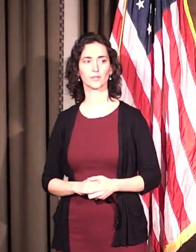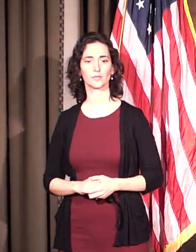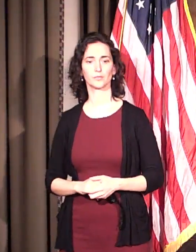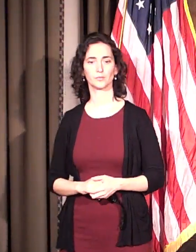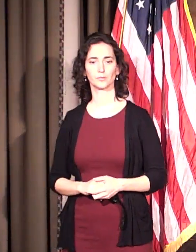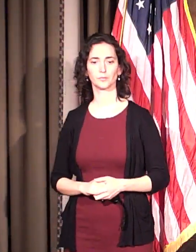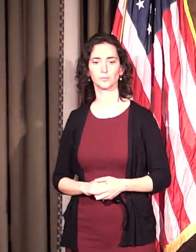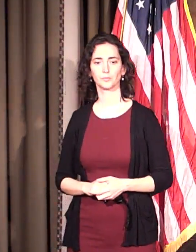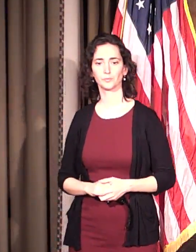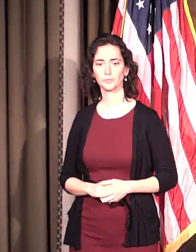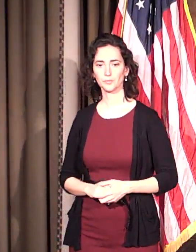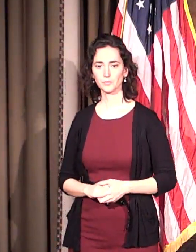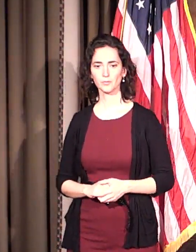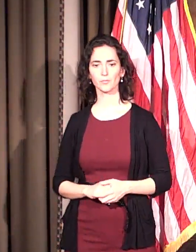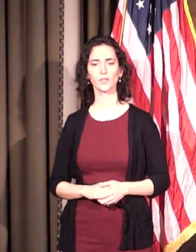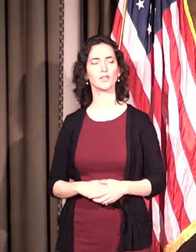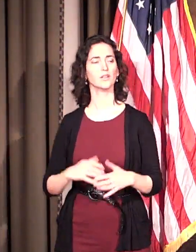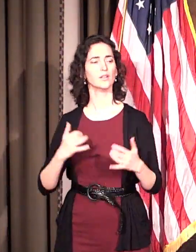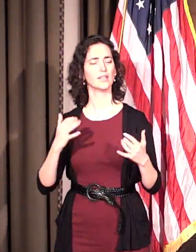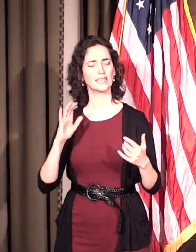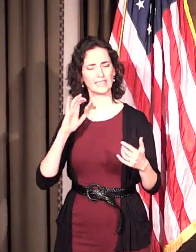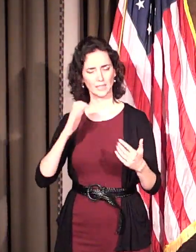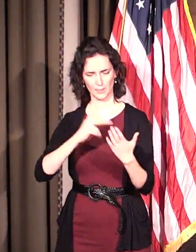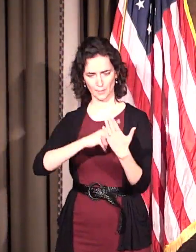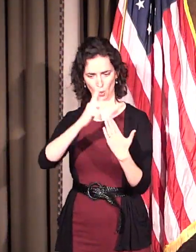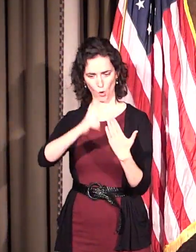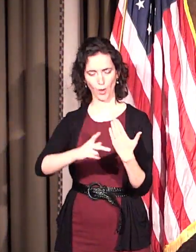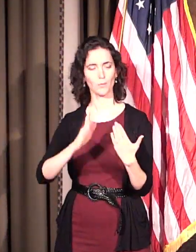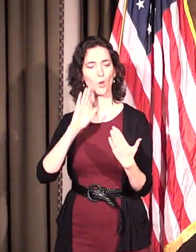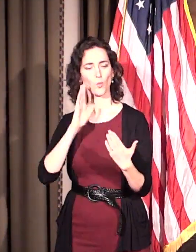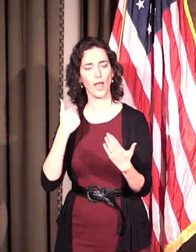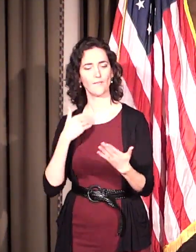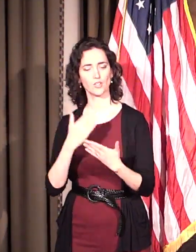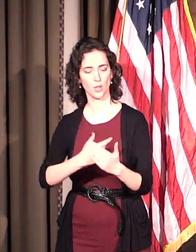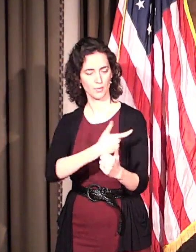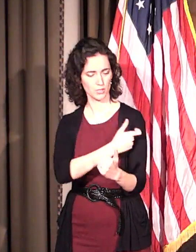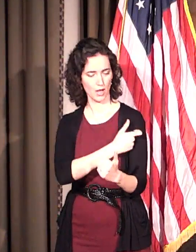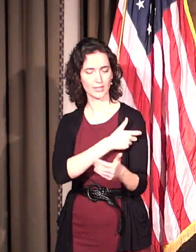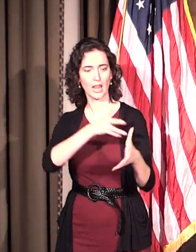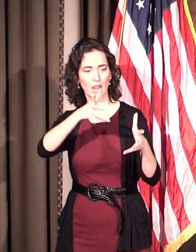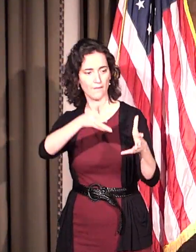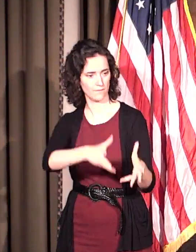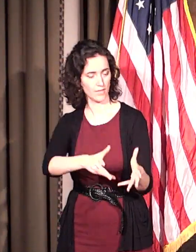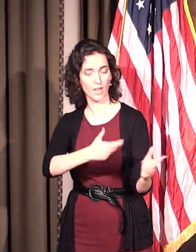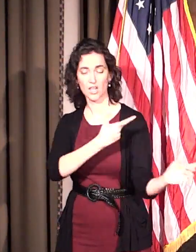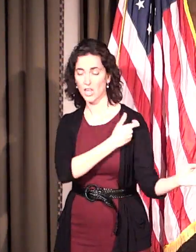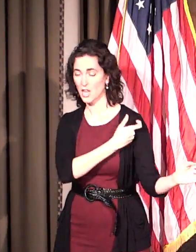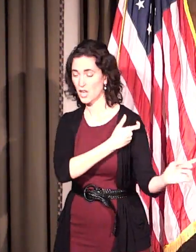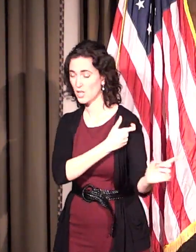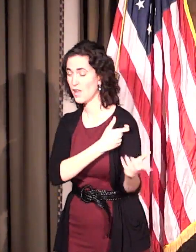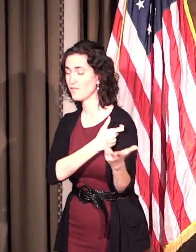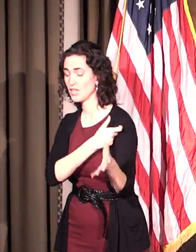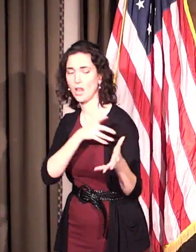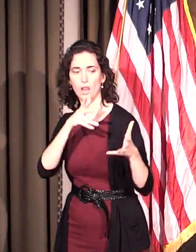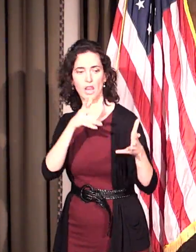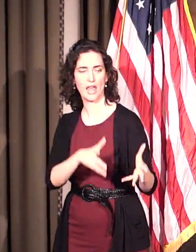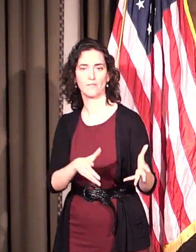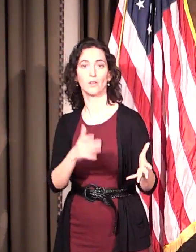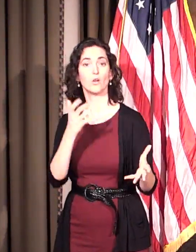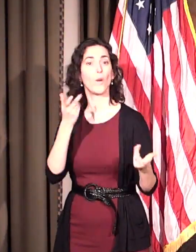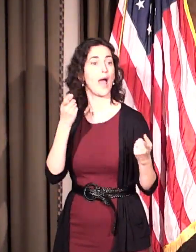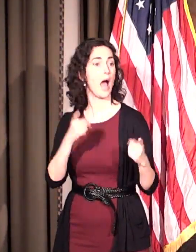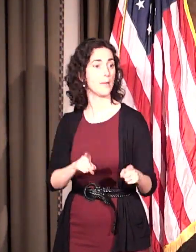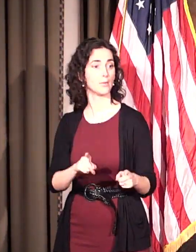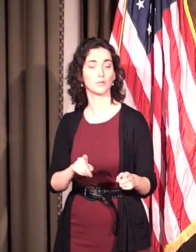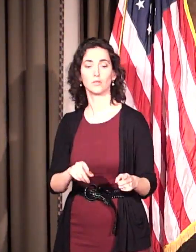to be leftover doses in this program, right? And what happens if they're done making their visits and we have tens of thousands of leftover doses? Because